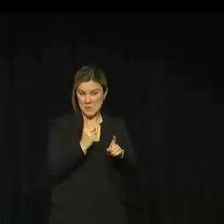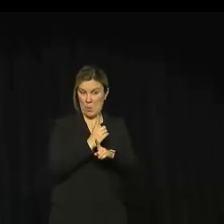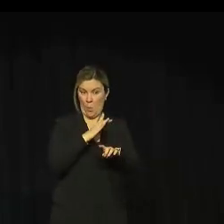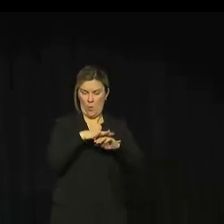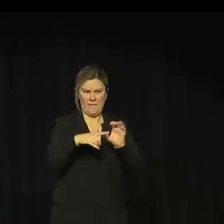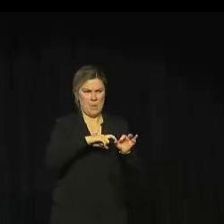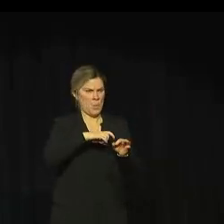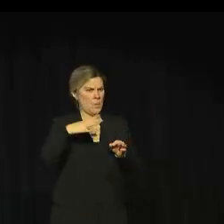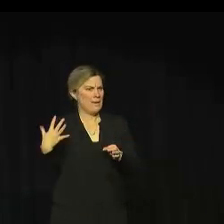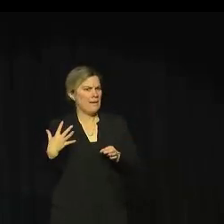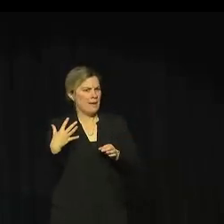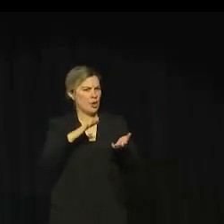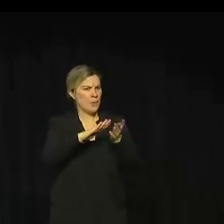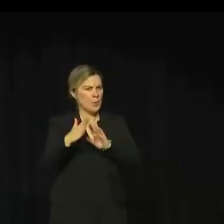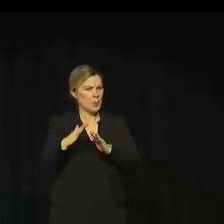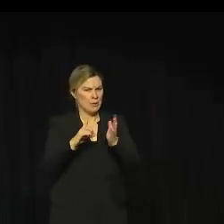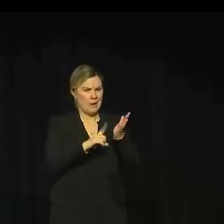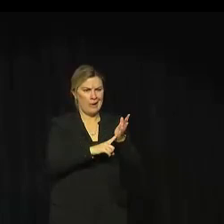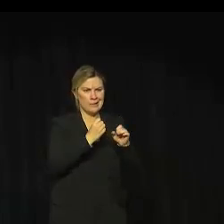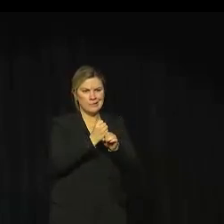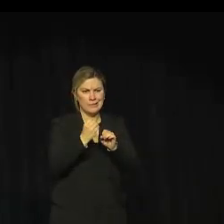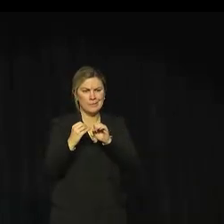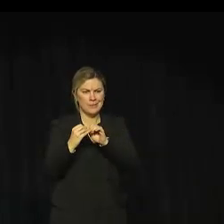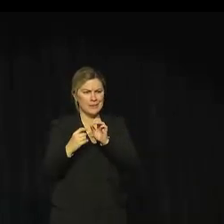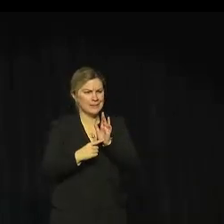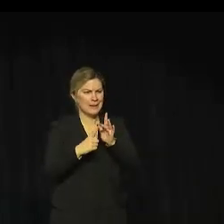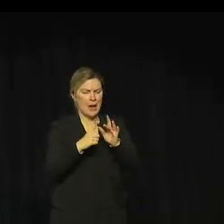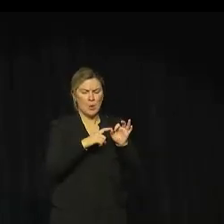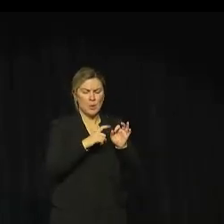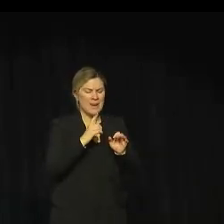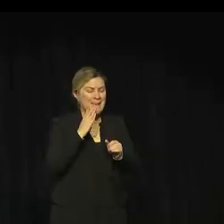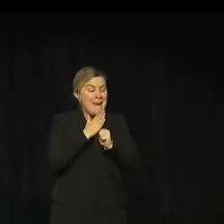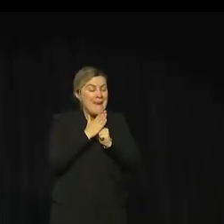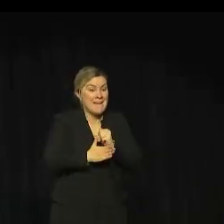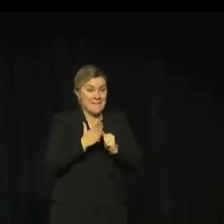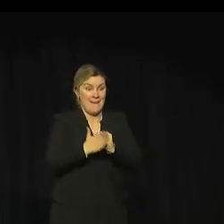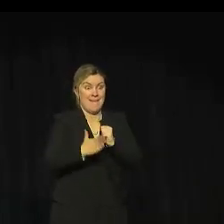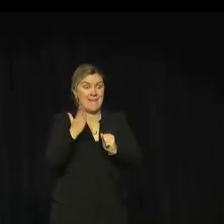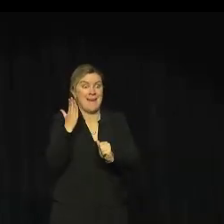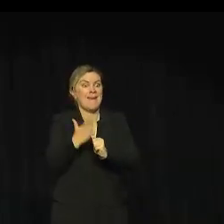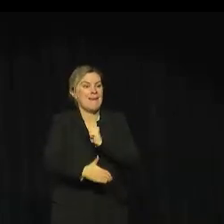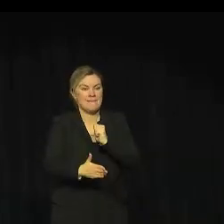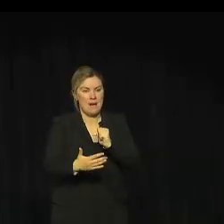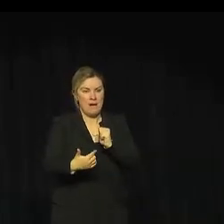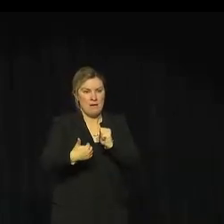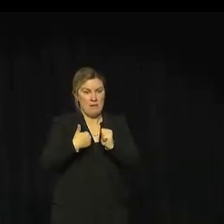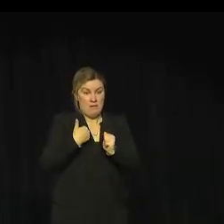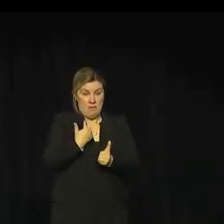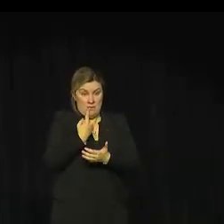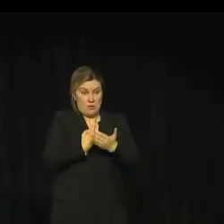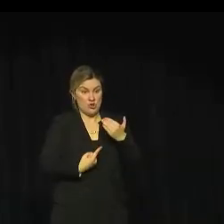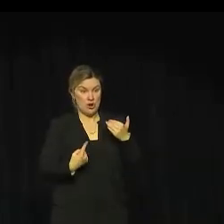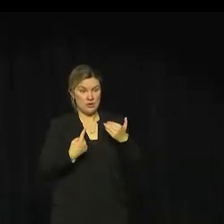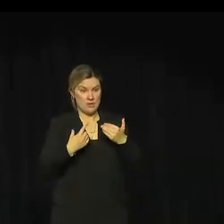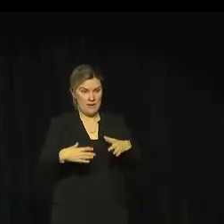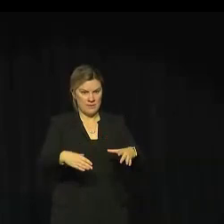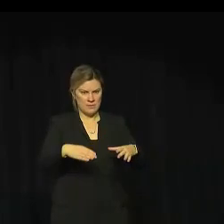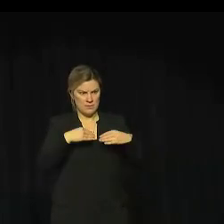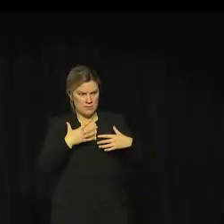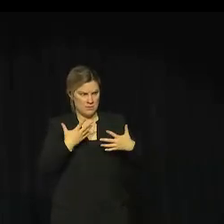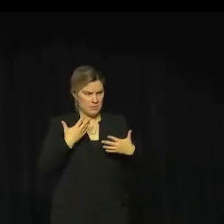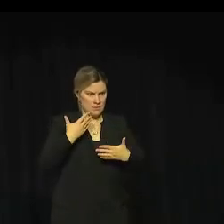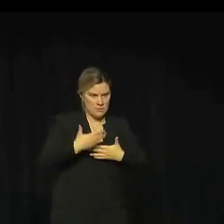LGBTIQ. Never, never, never, never. And I just had to sort all this